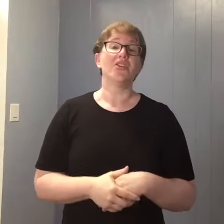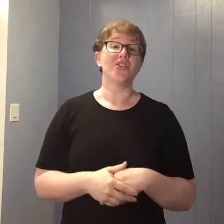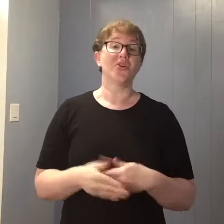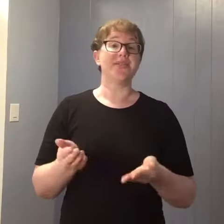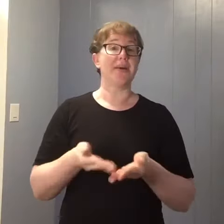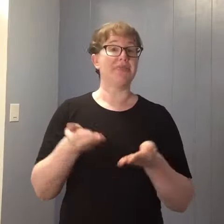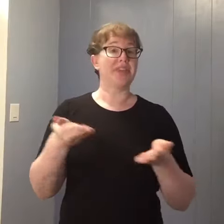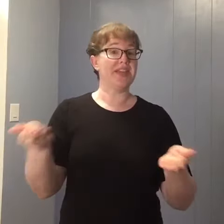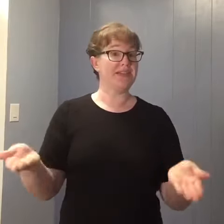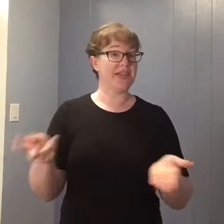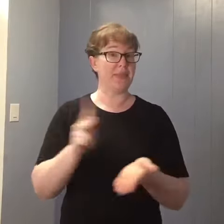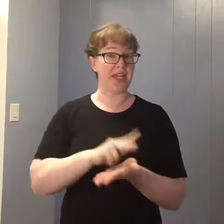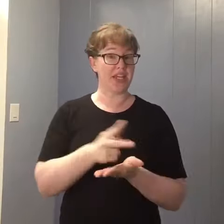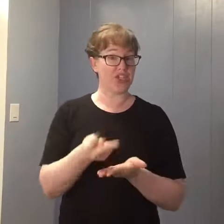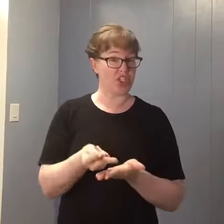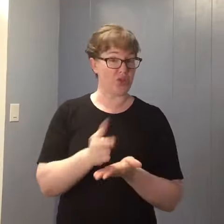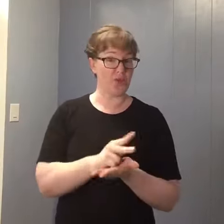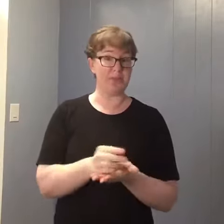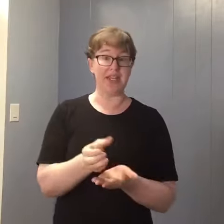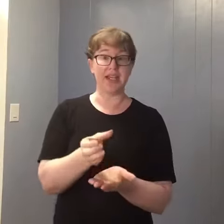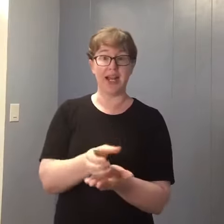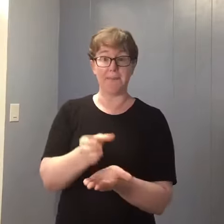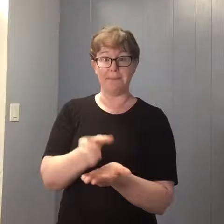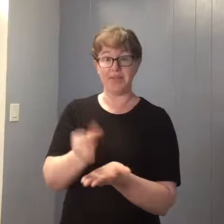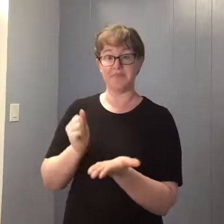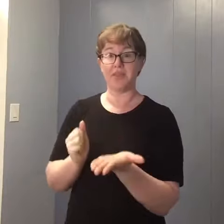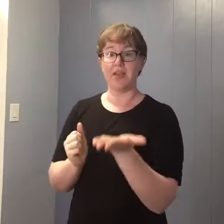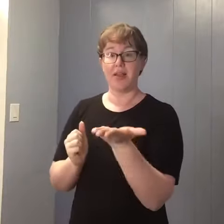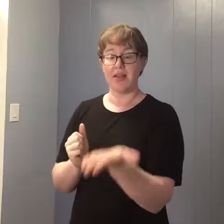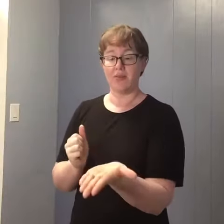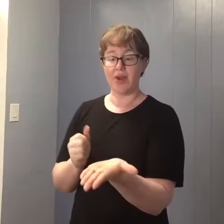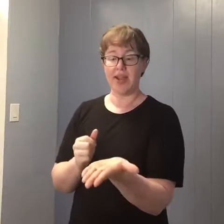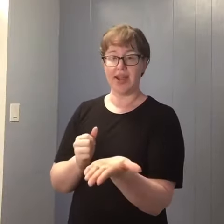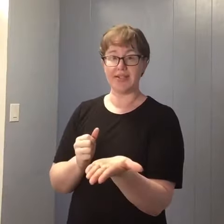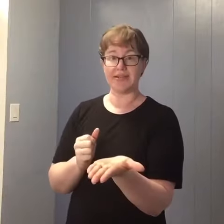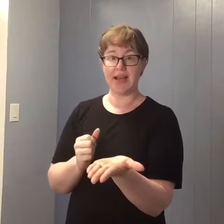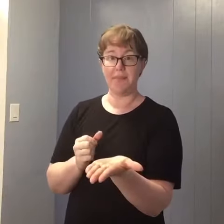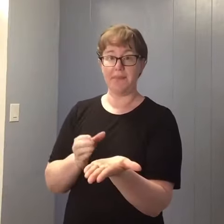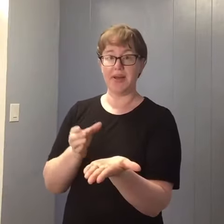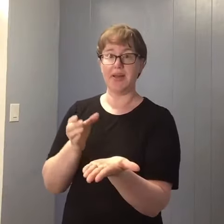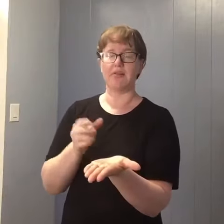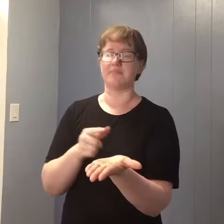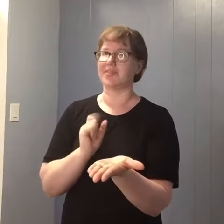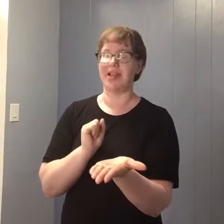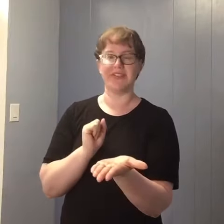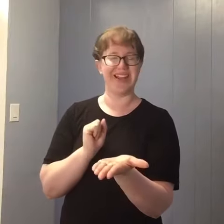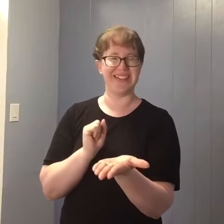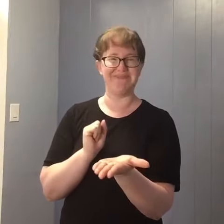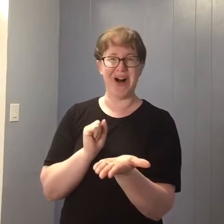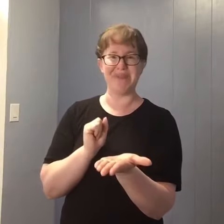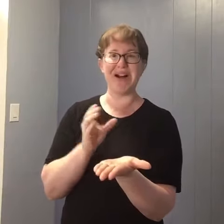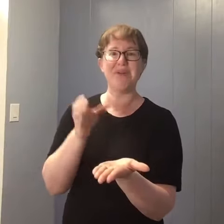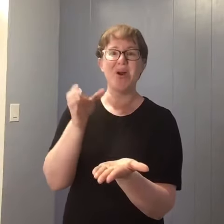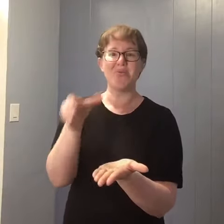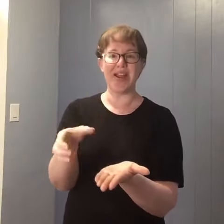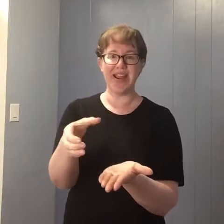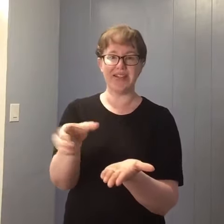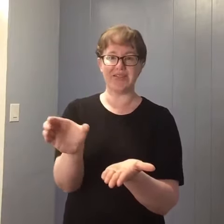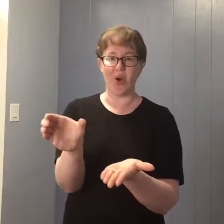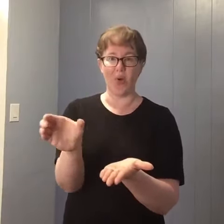So some things in my kitchen would be a cup. Right hand is up, or left hand palm up, right hand is holding a